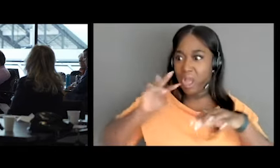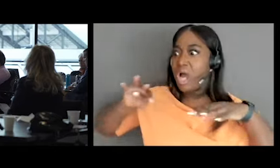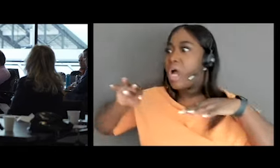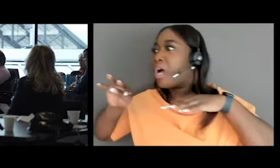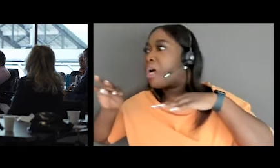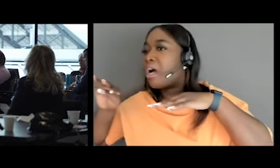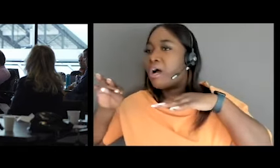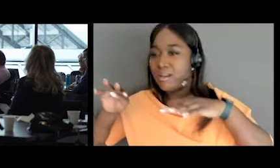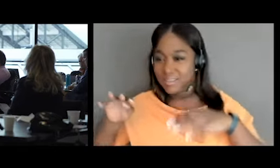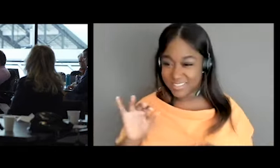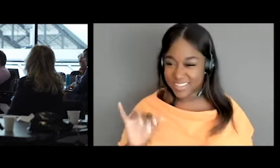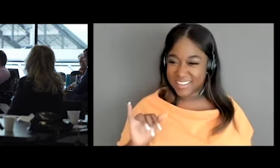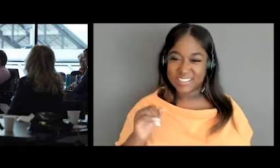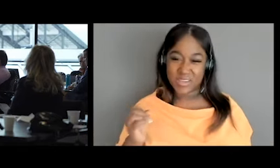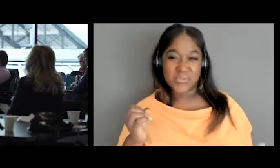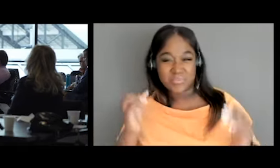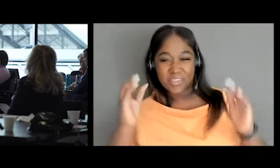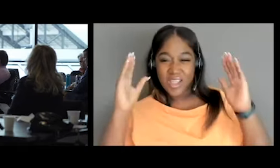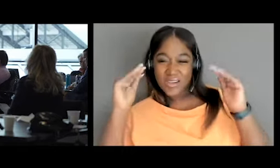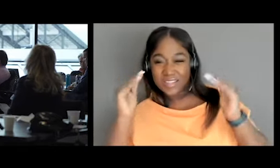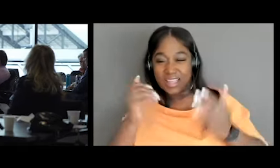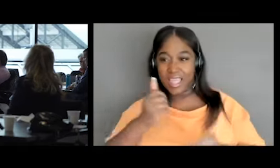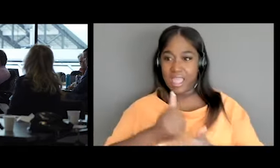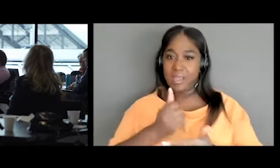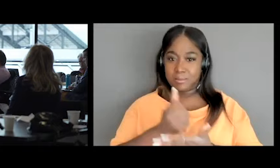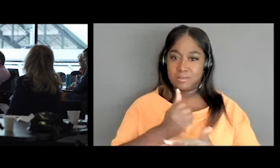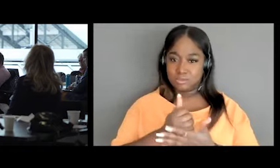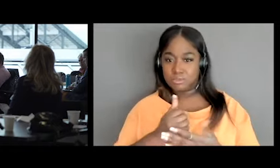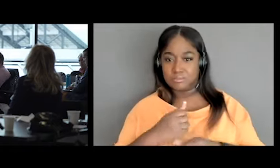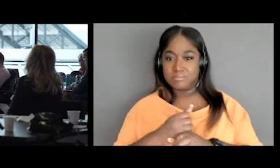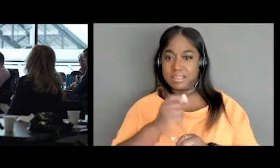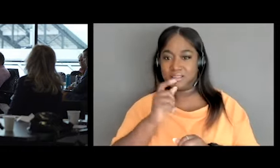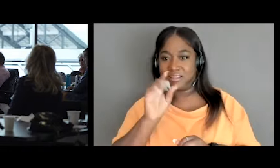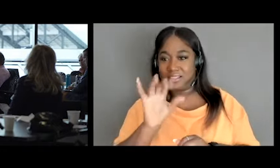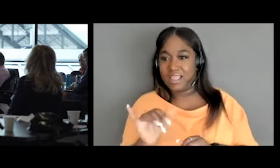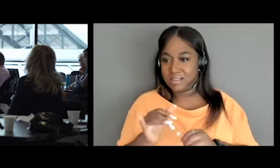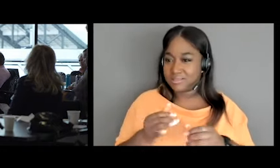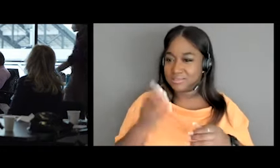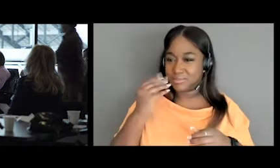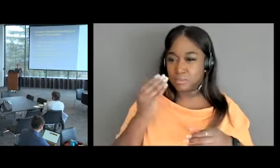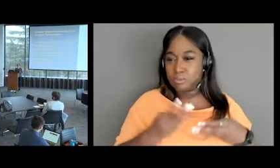to operationalize some of the ideas that we're talking about. Thank you.